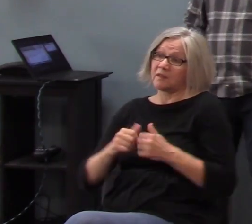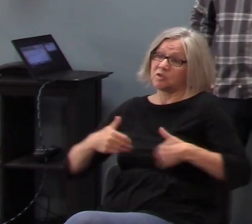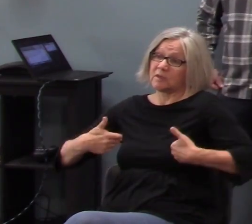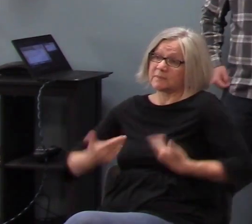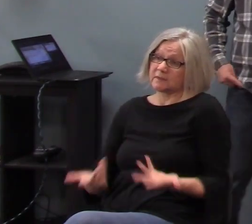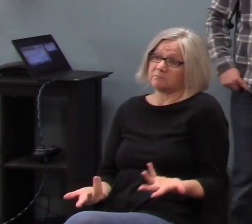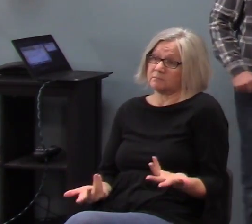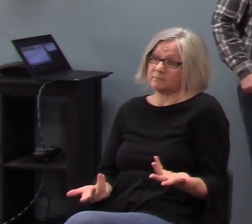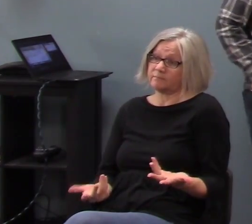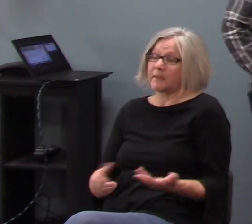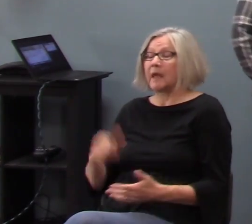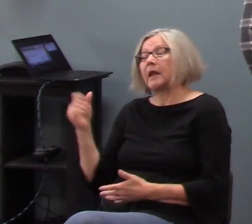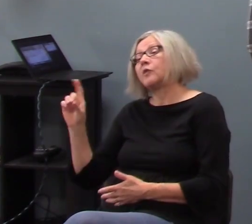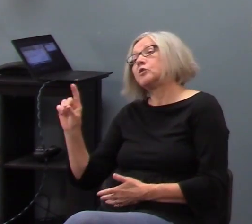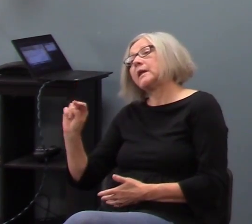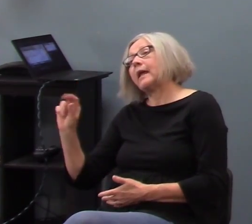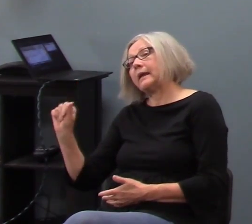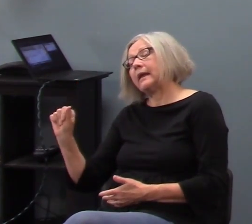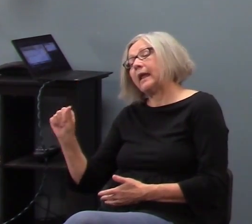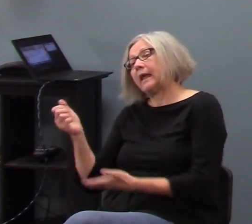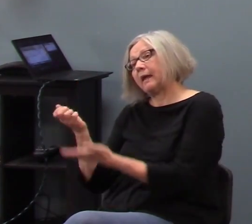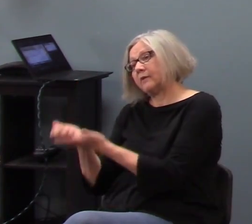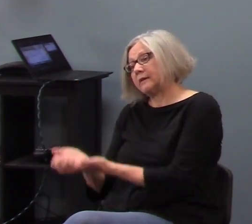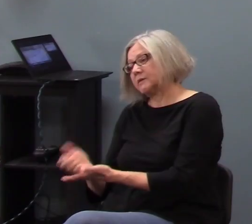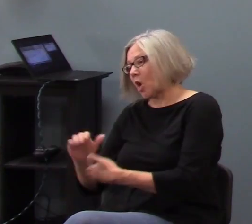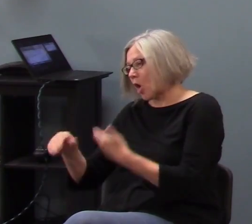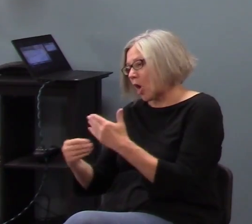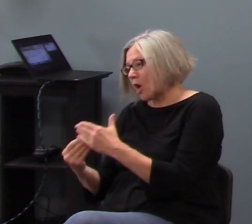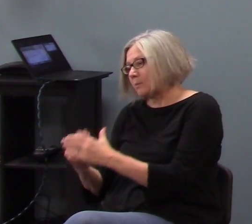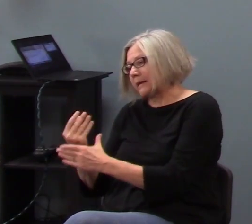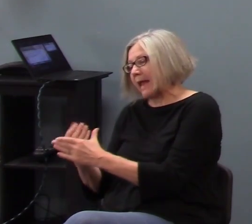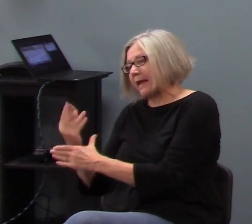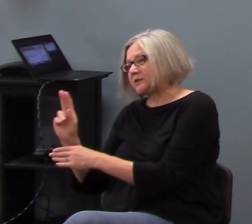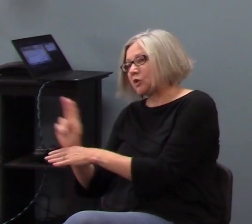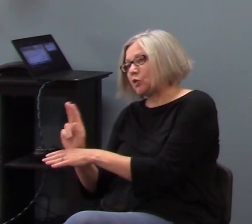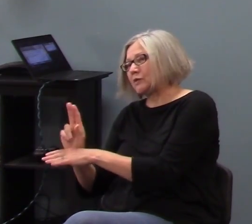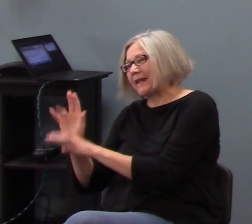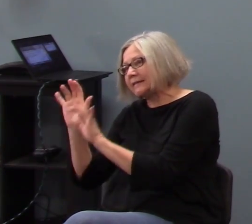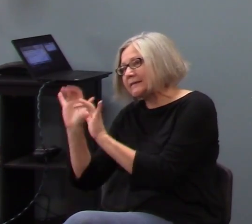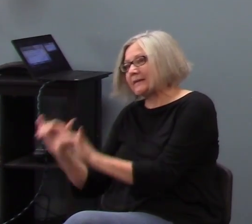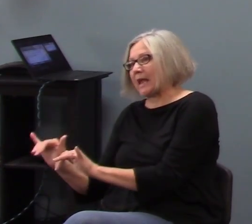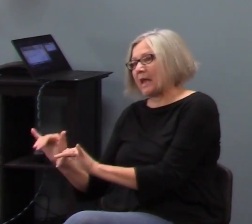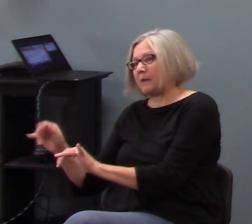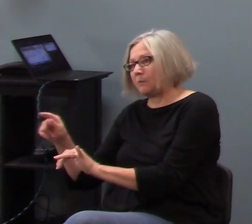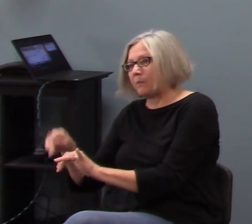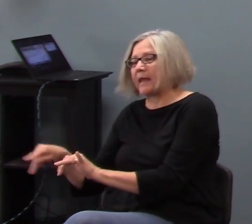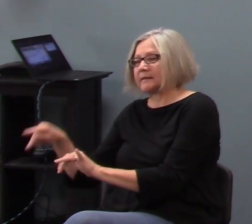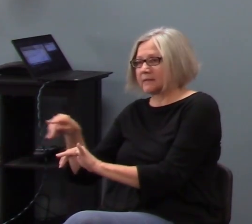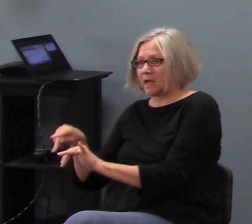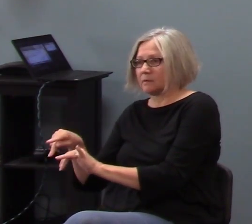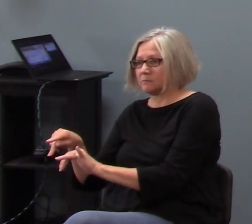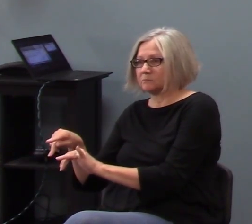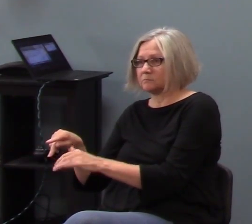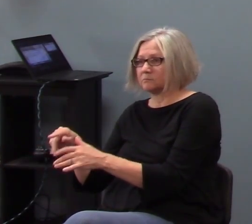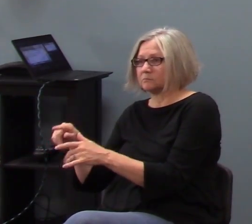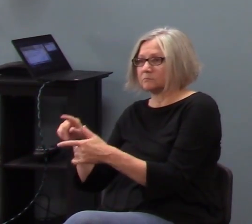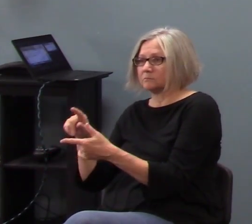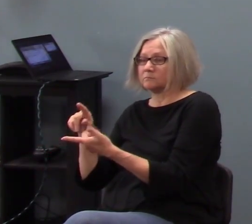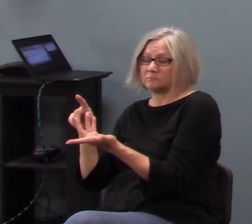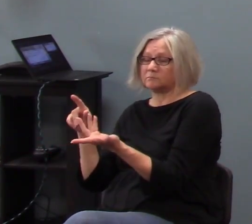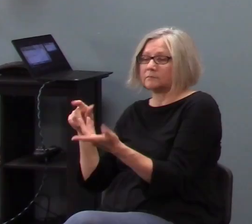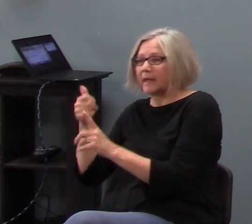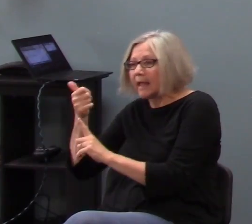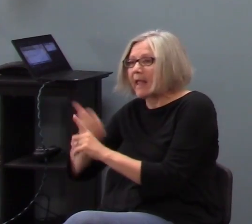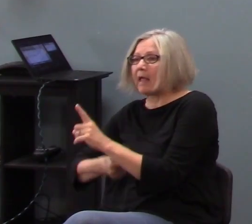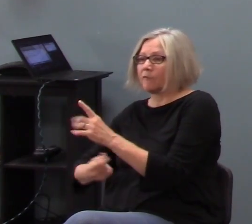You see another DNA evidence. All plants, for example, use the same enzyme, which is a kind of protein, to photosynthesize. Every